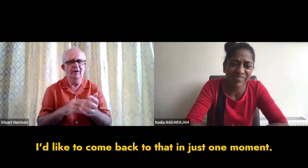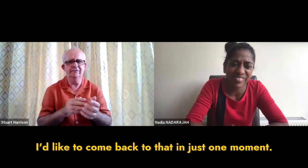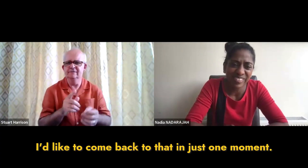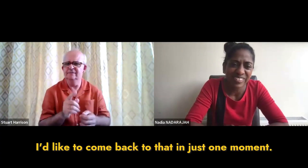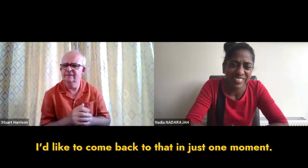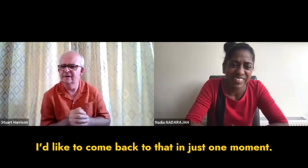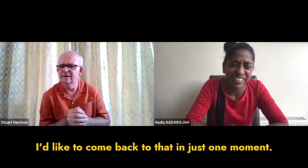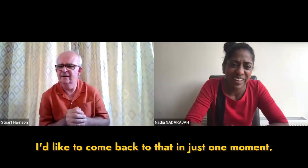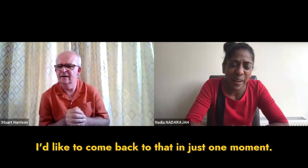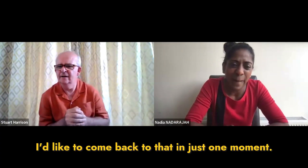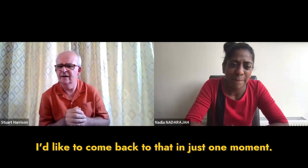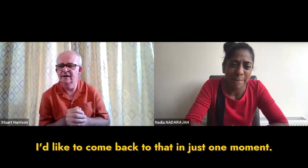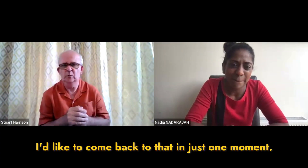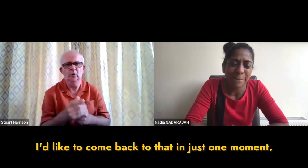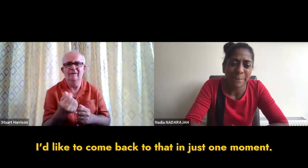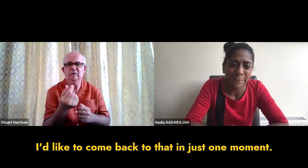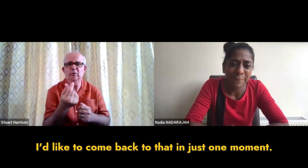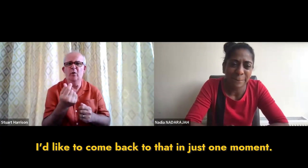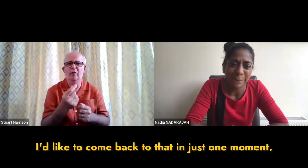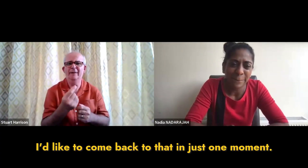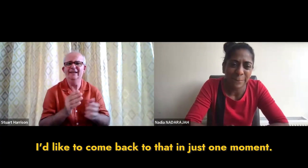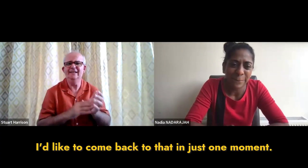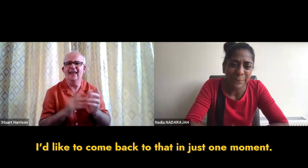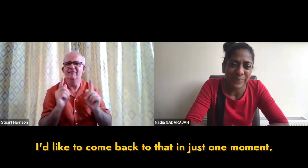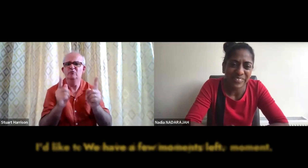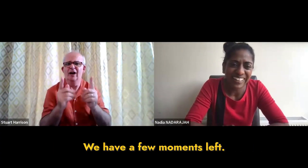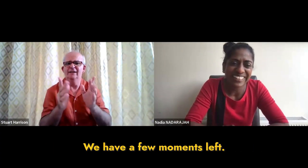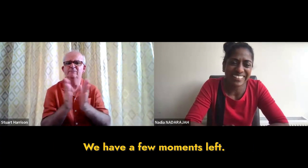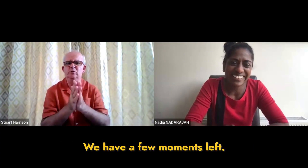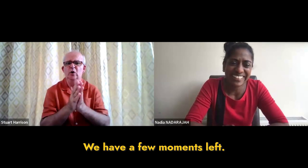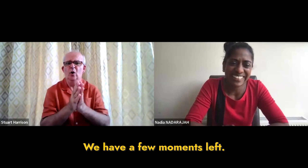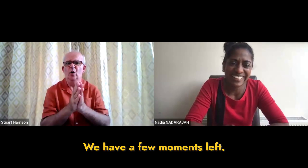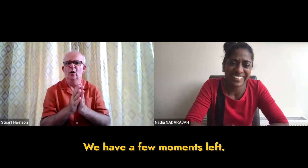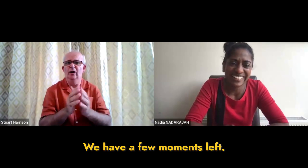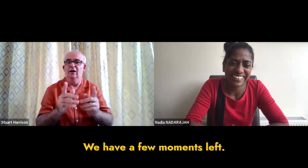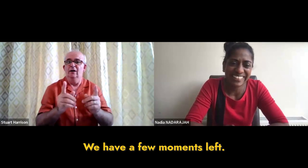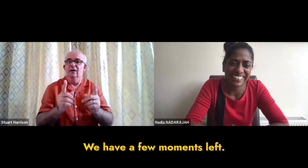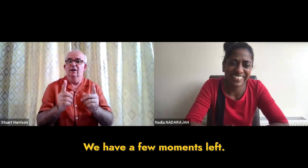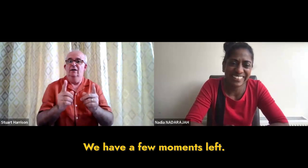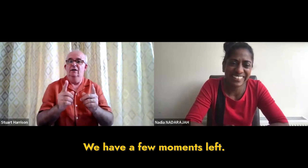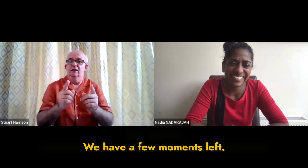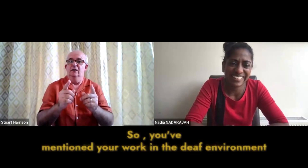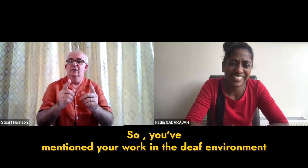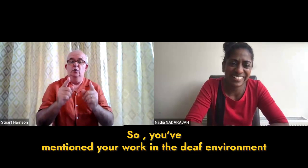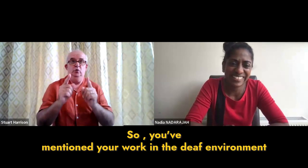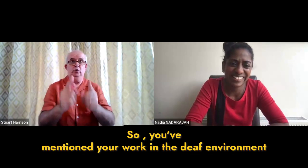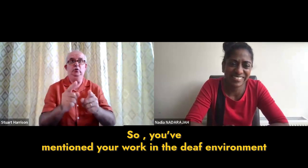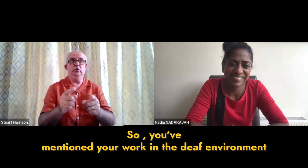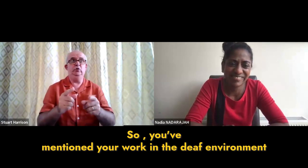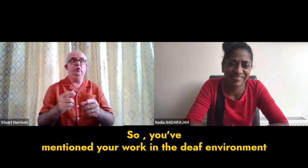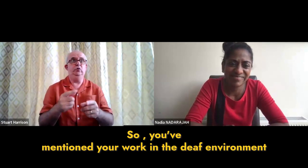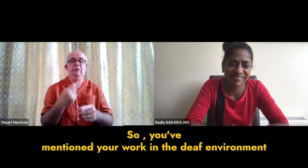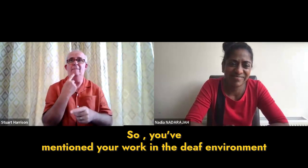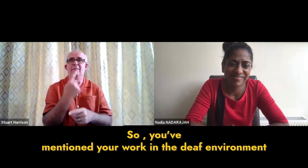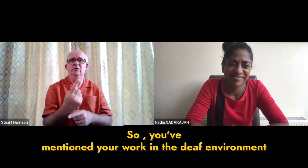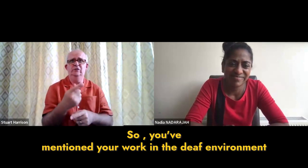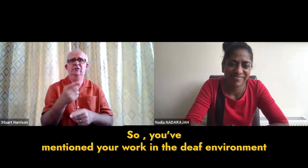I'd like to come back to that in just one moment. We have a few moments left. So,